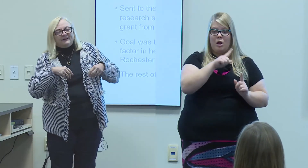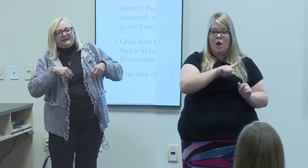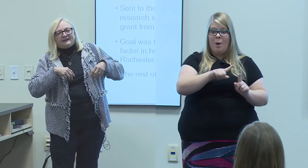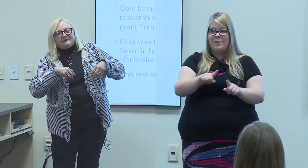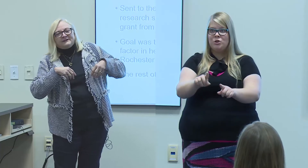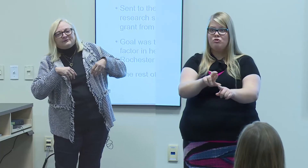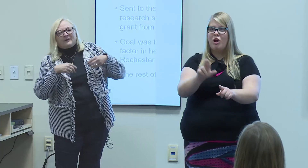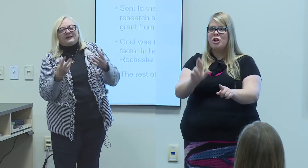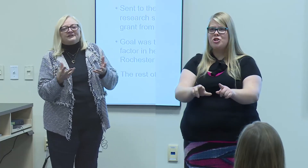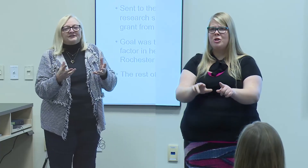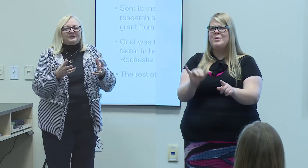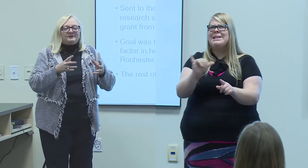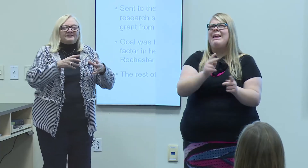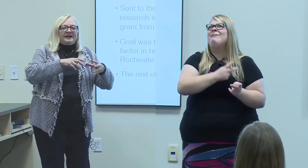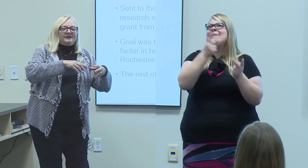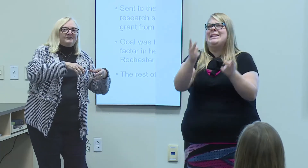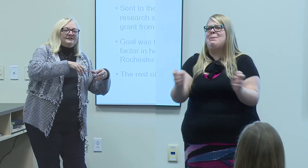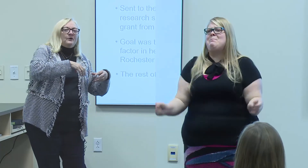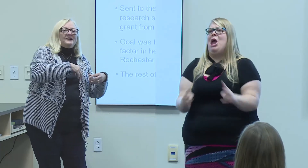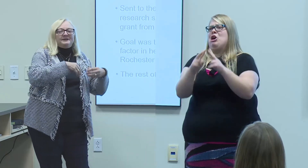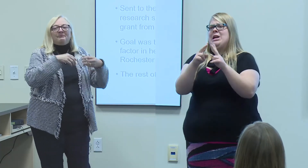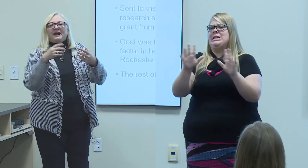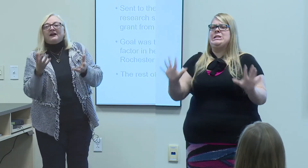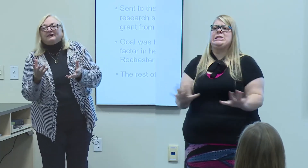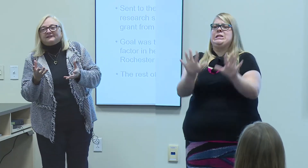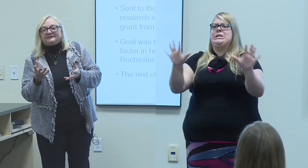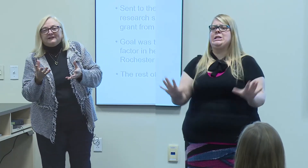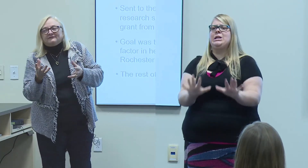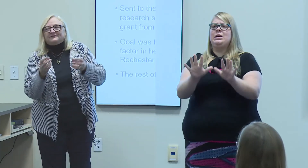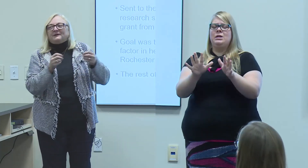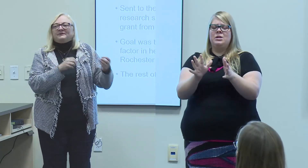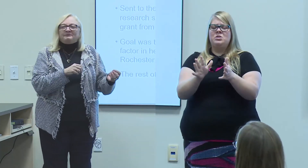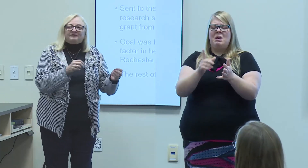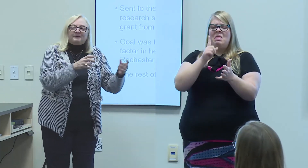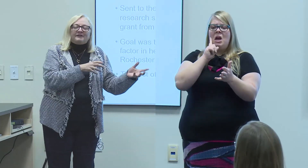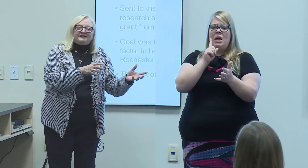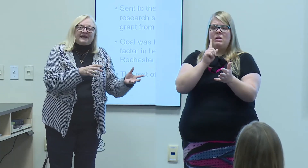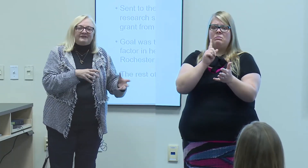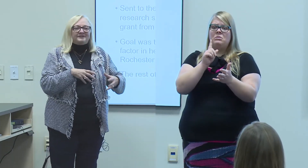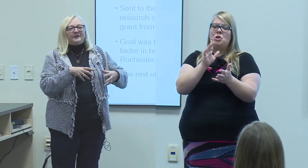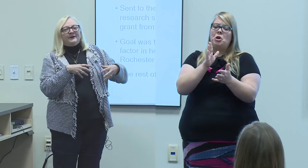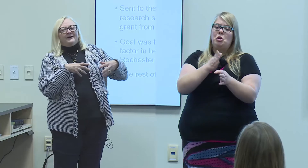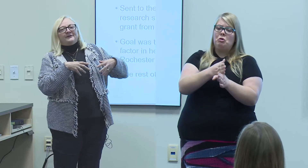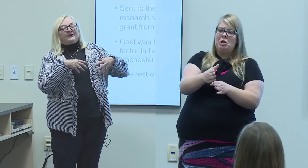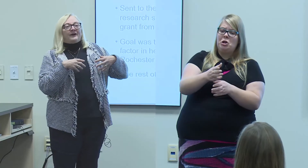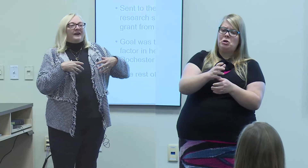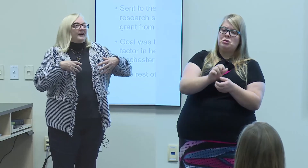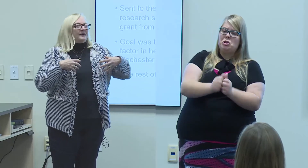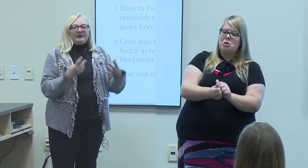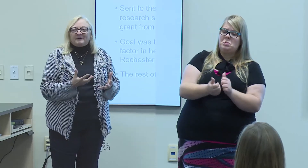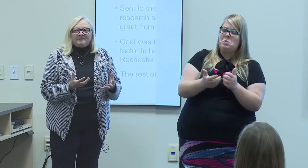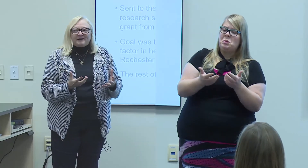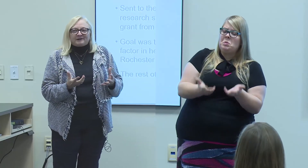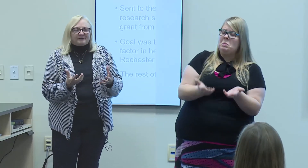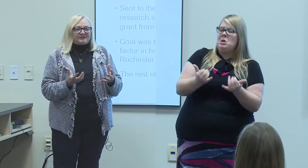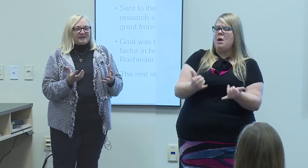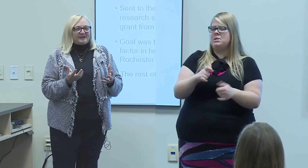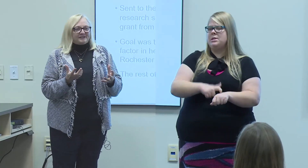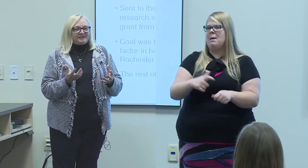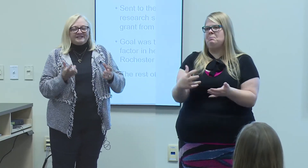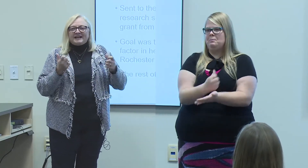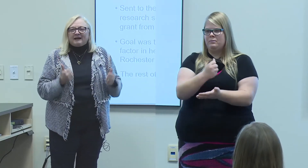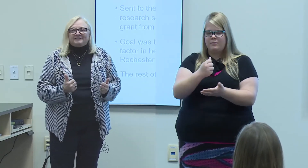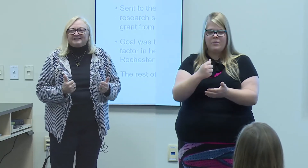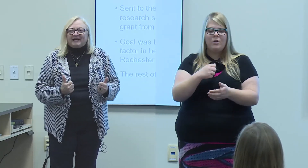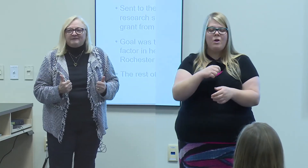know. Coming to Rochester was like going to Paris for some people from other towns. So I thought, well, if I'm going to make a career